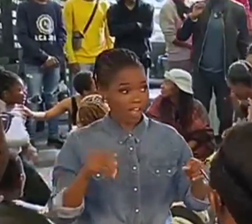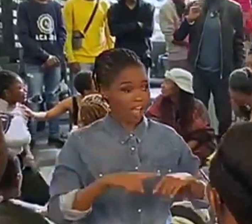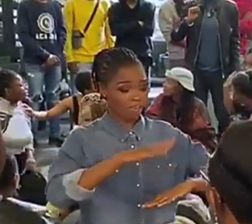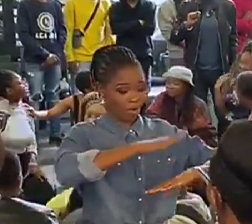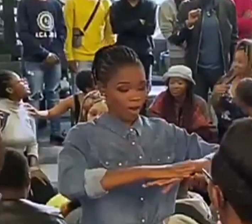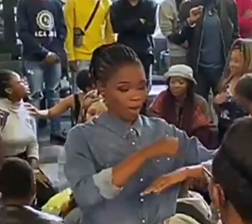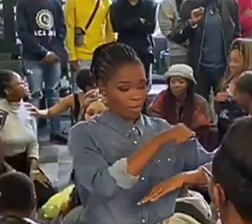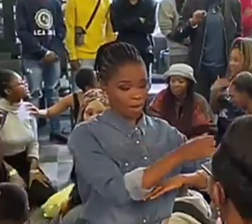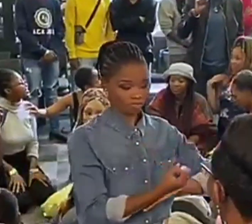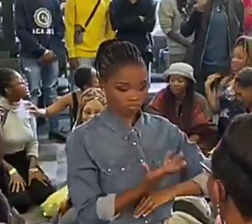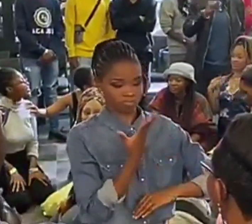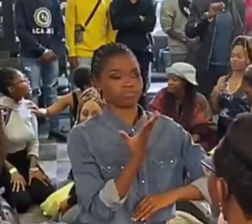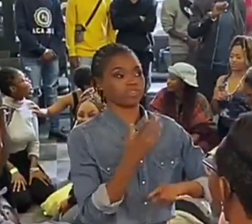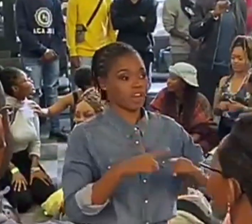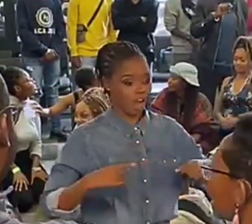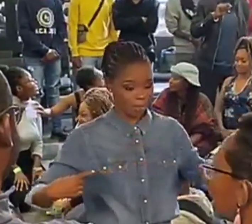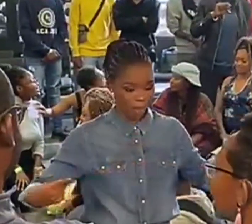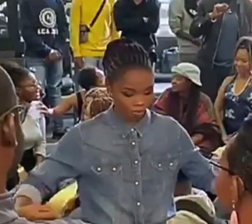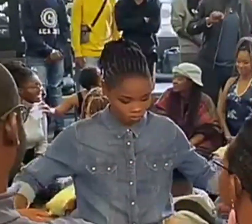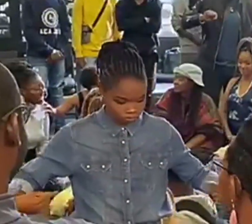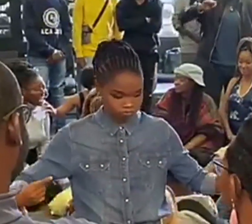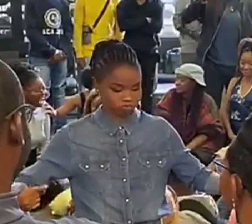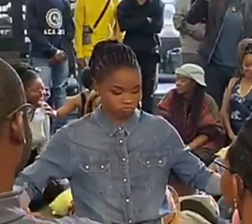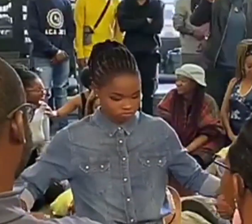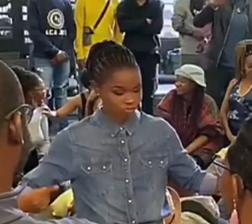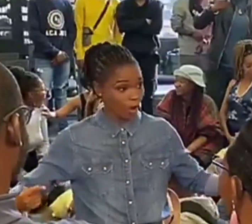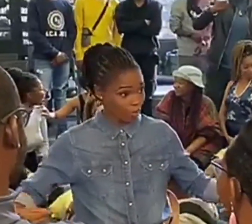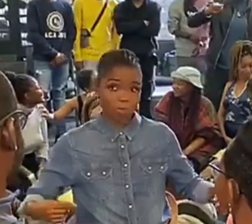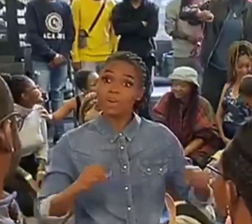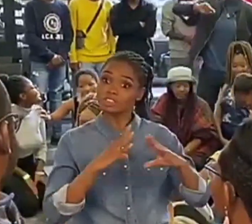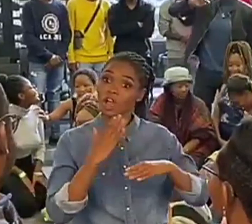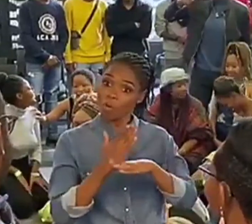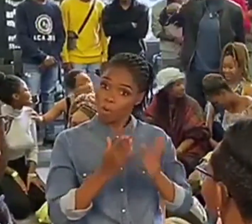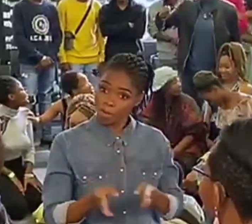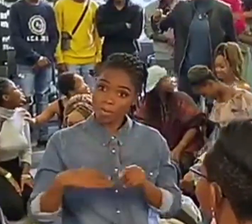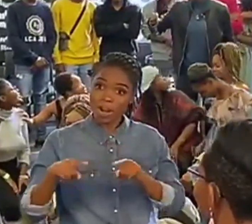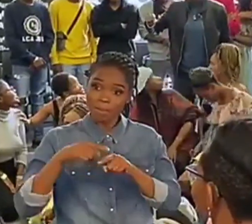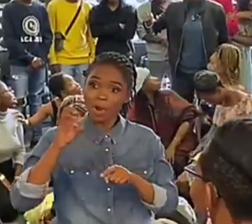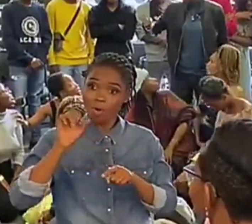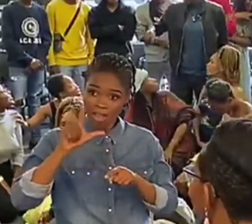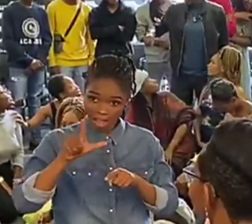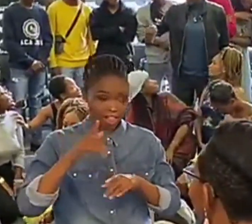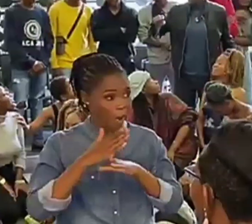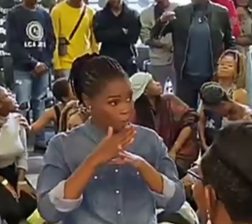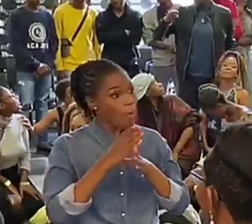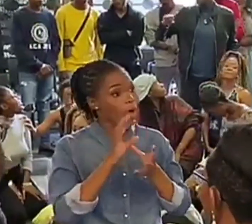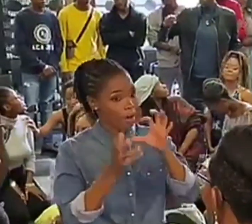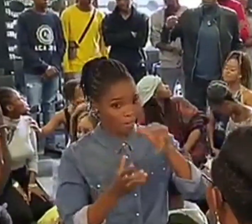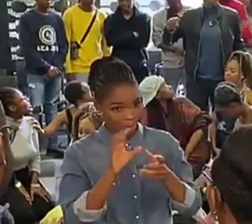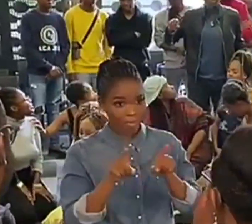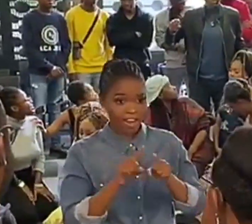at the subject. There's a very big misconception that if you just know the basics of a language, for example, in this case, SASL, then you